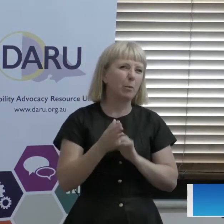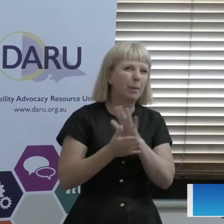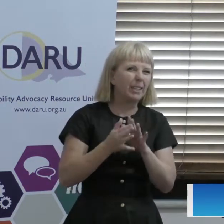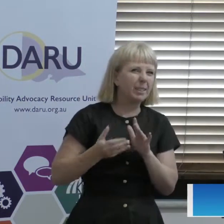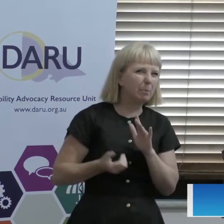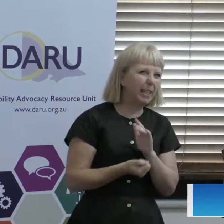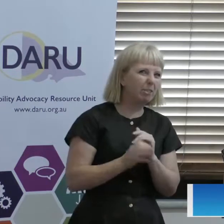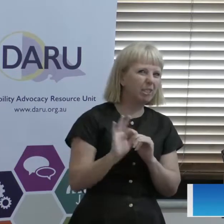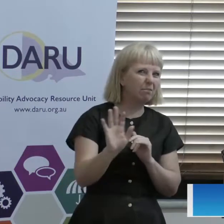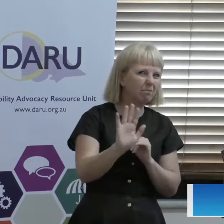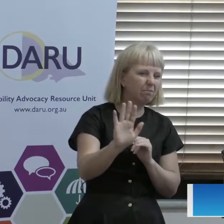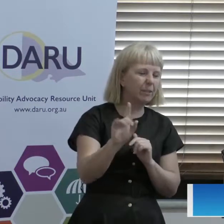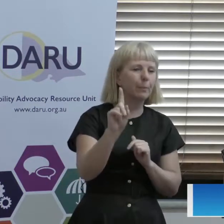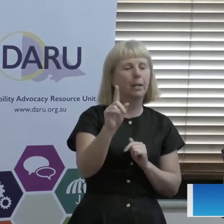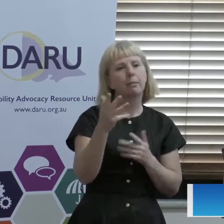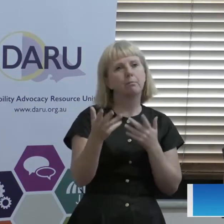mandatory, obviously, but